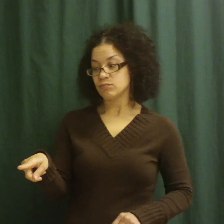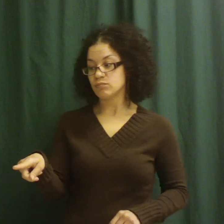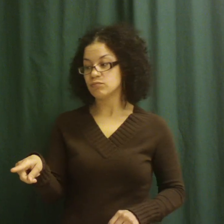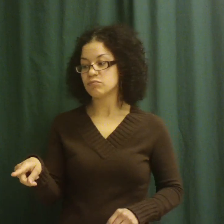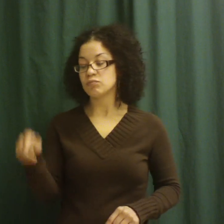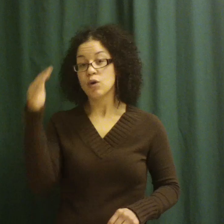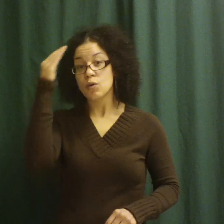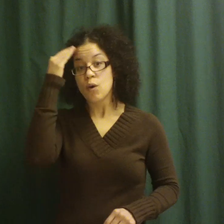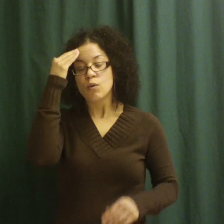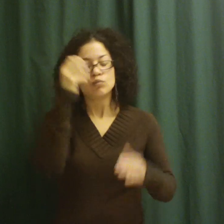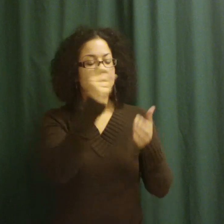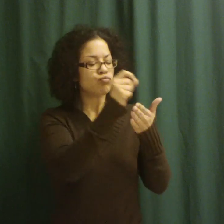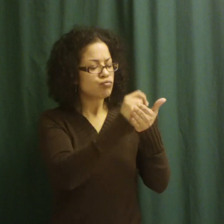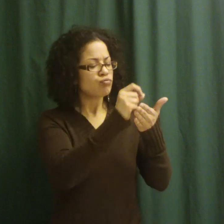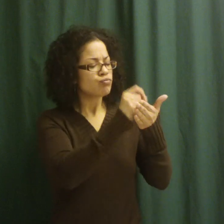then prove it to be true.